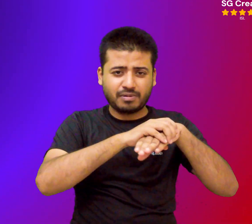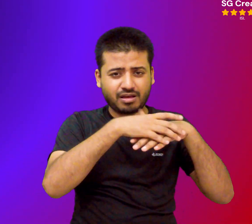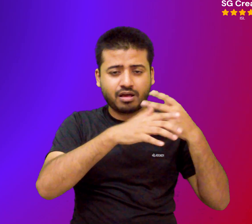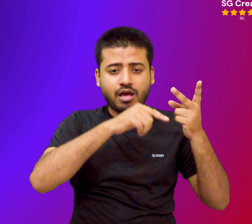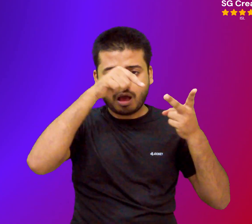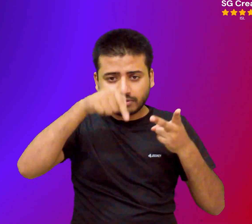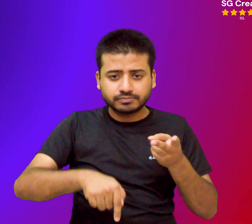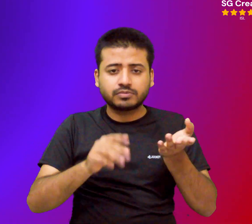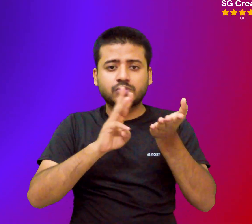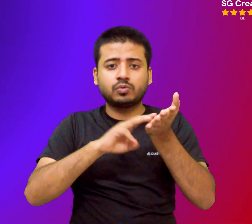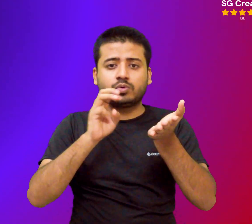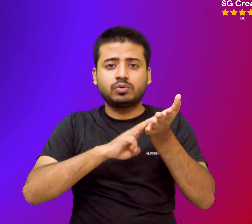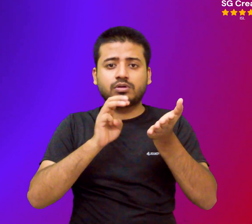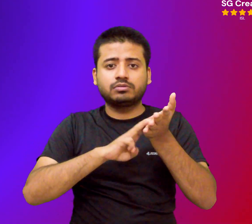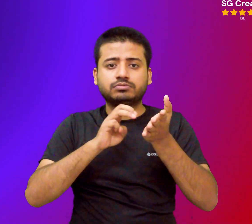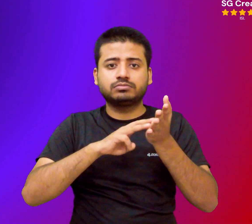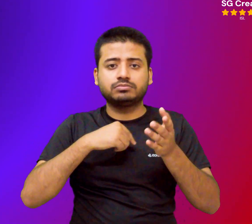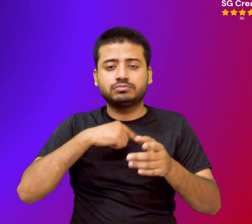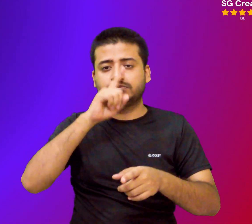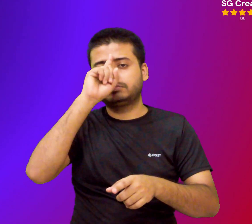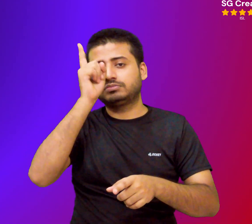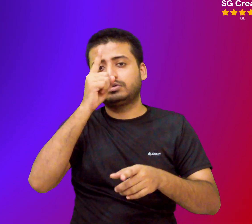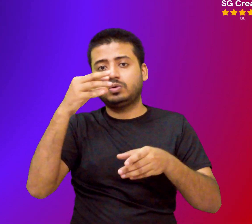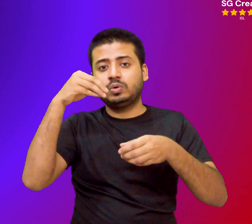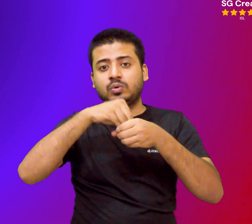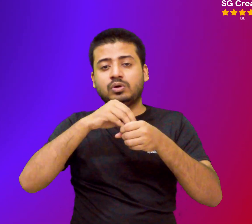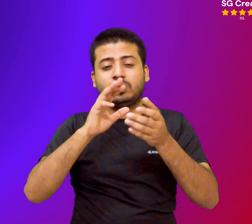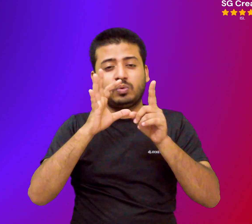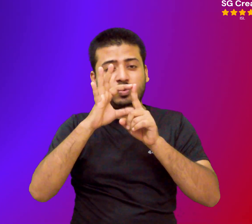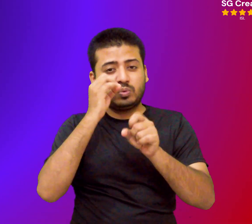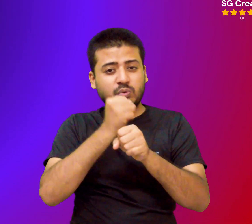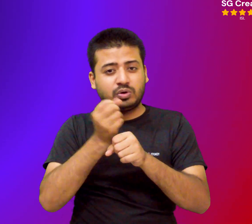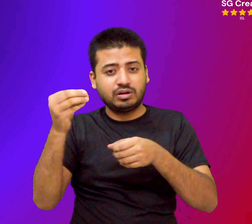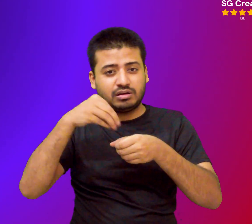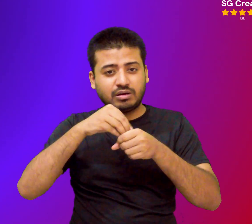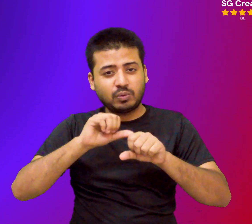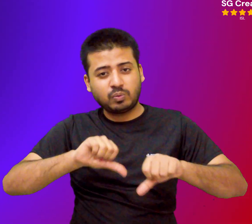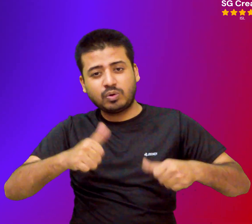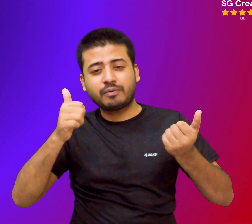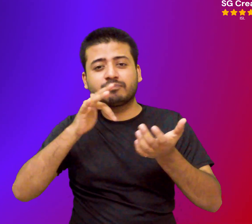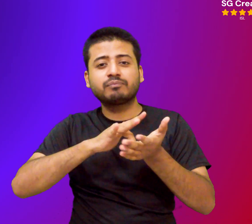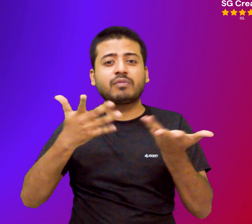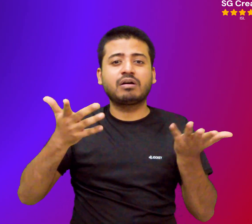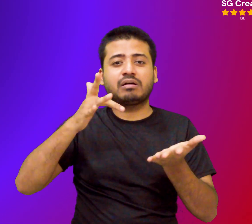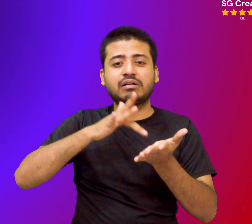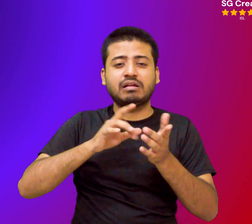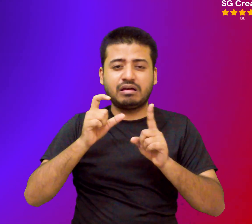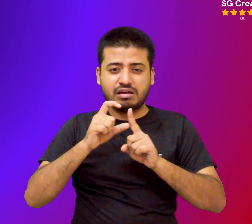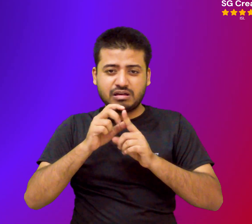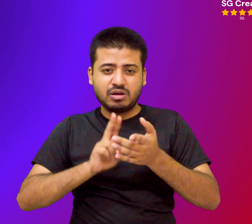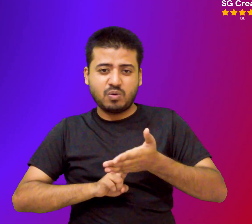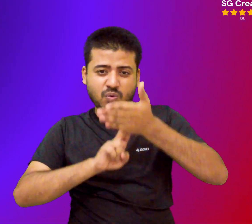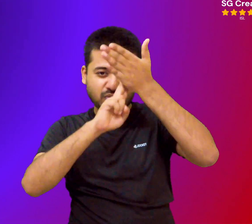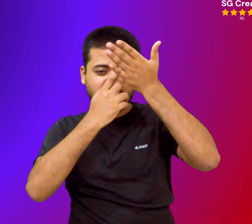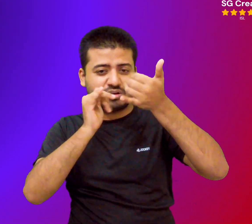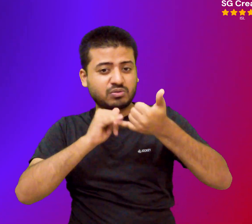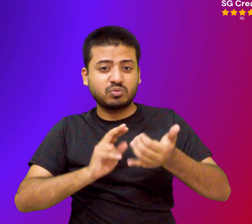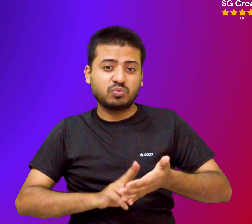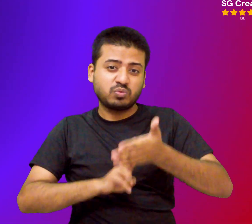Mohali, Punjab, involved the discovery of a severed dog's head in a refrigerator during a raid on a factory, raising